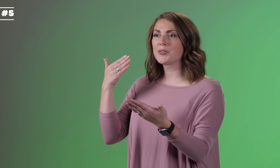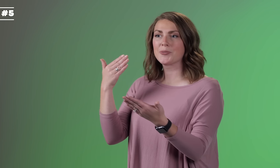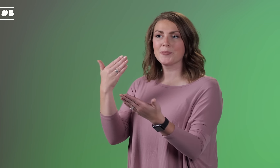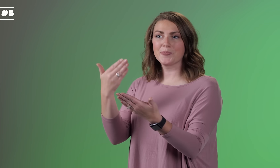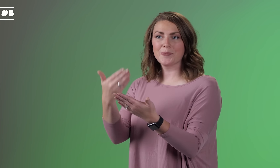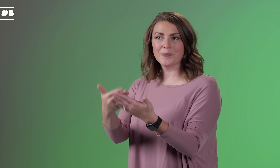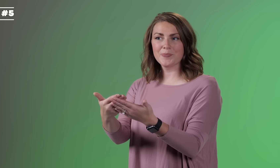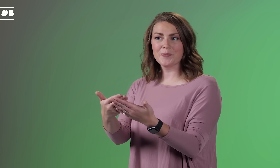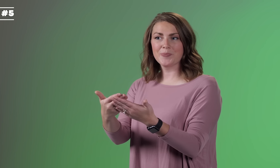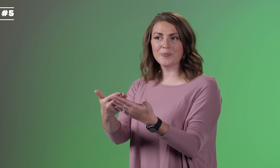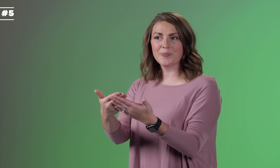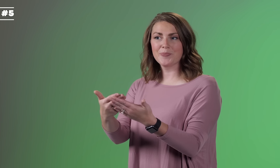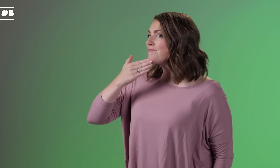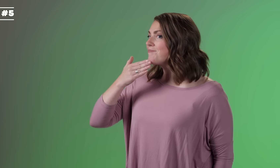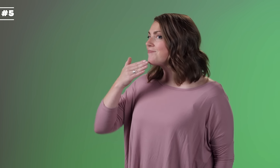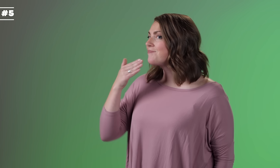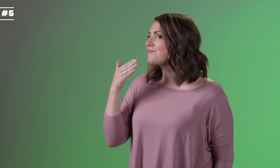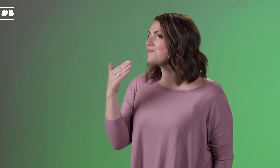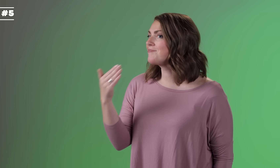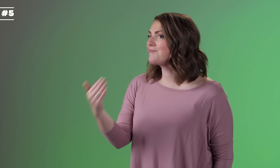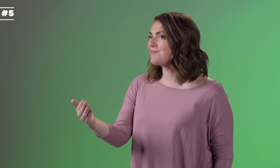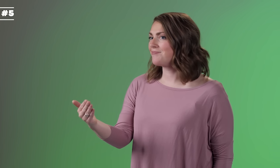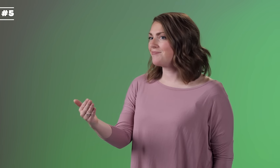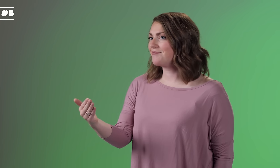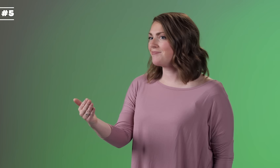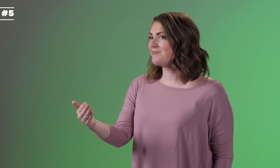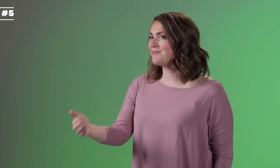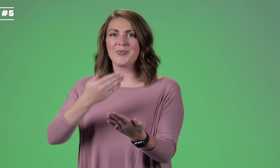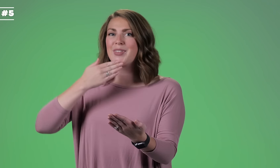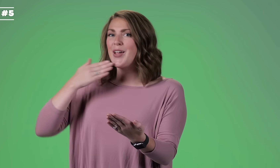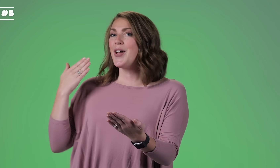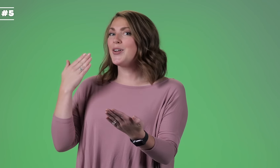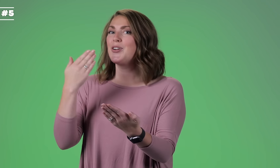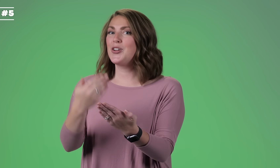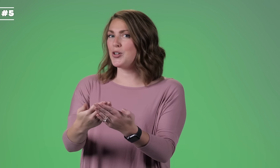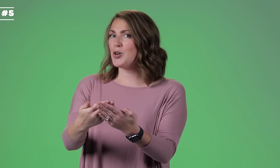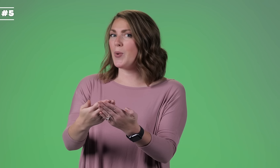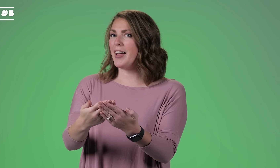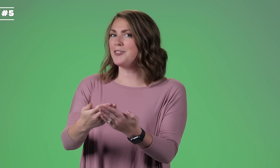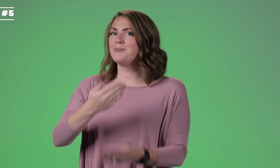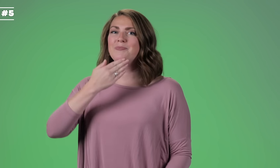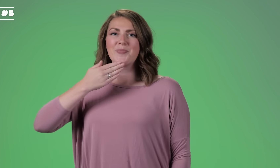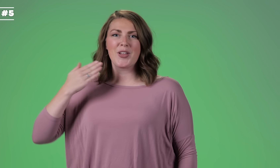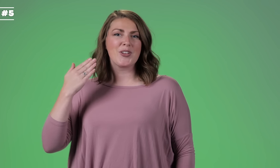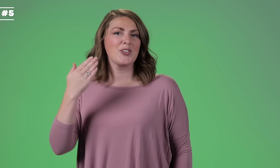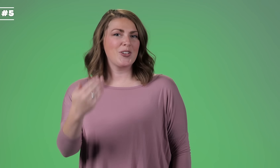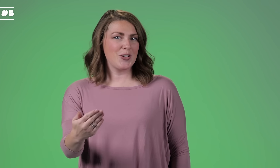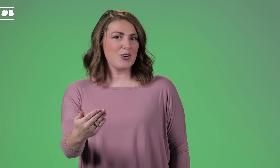hand is coming from your chin down to your non-dominant hand. Good or well, good or